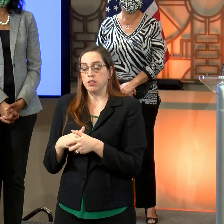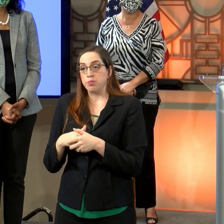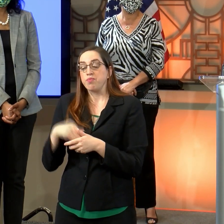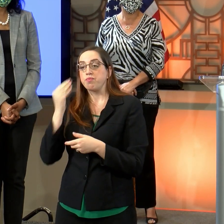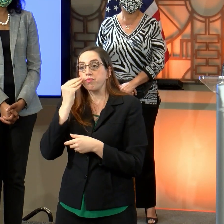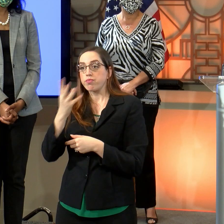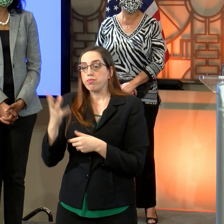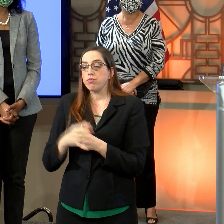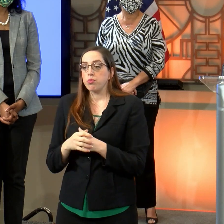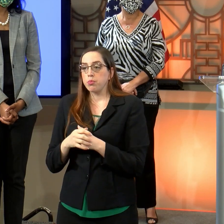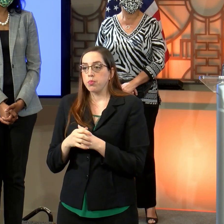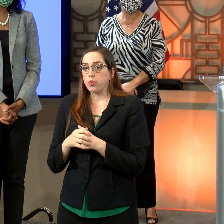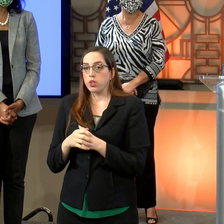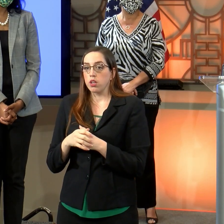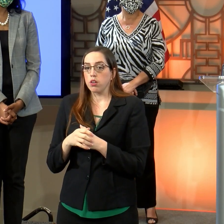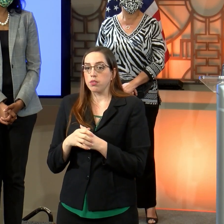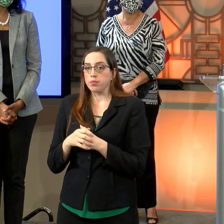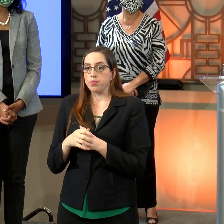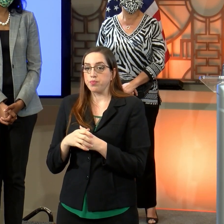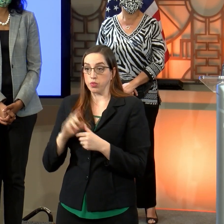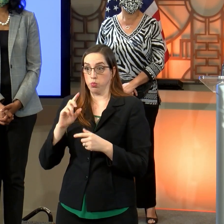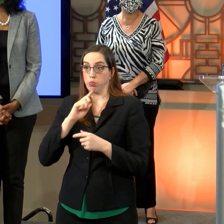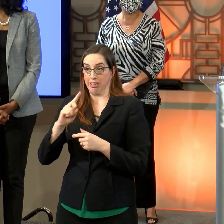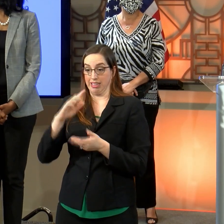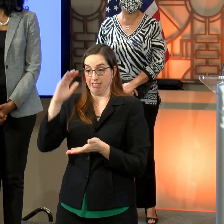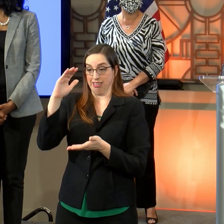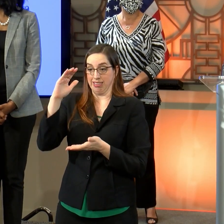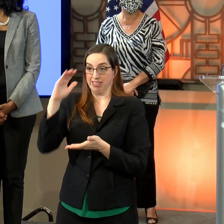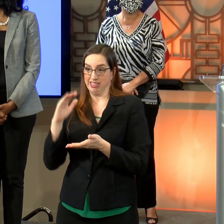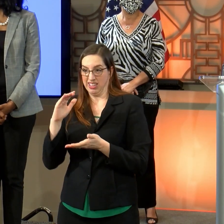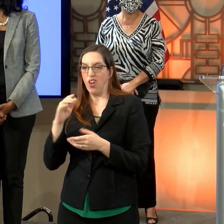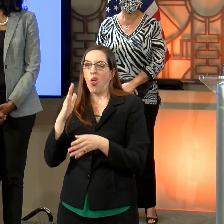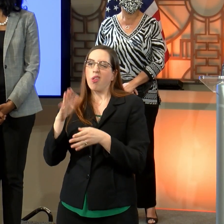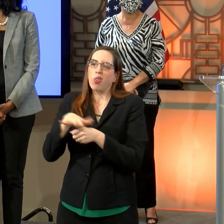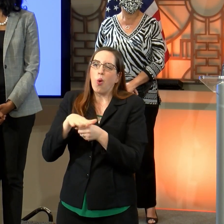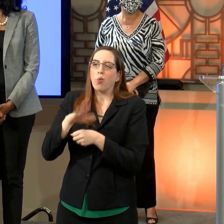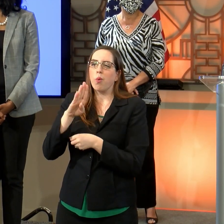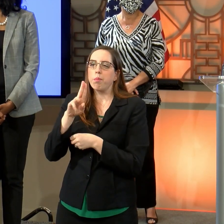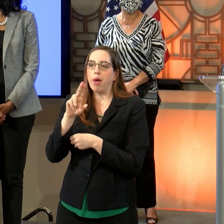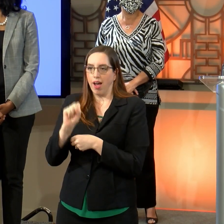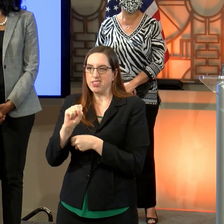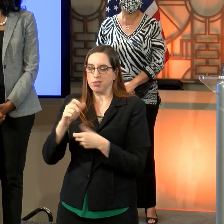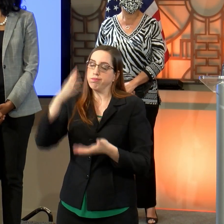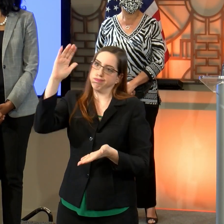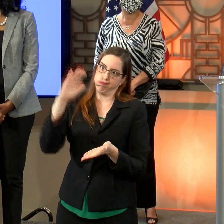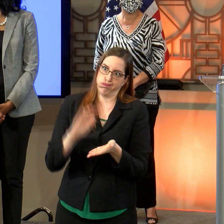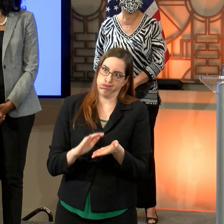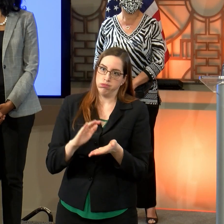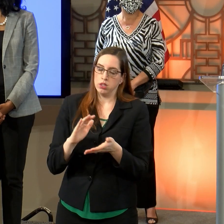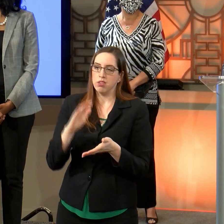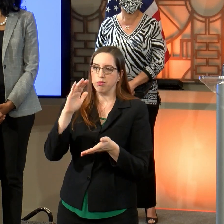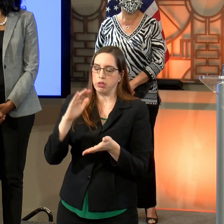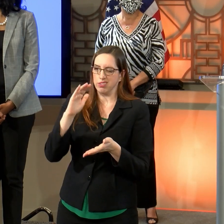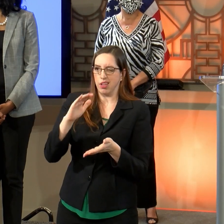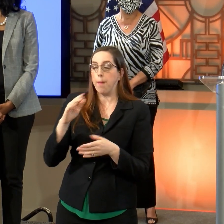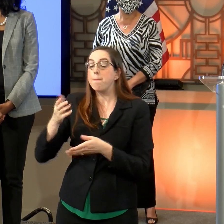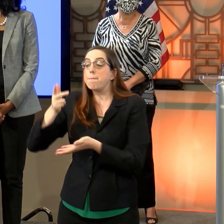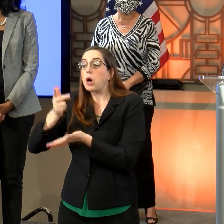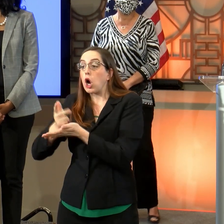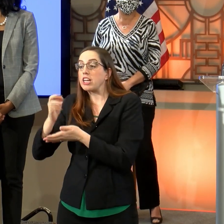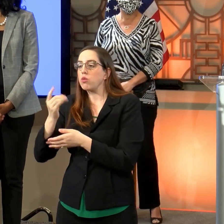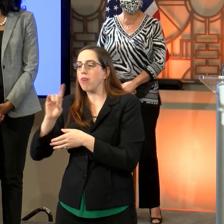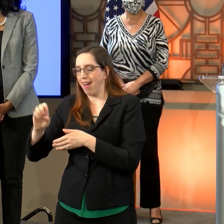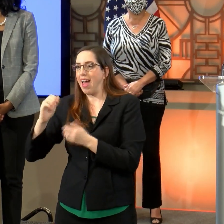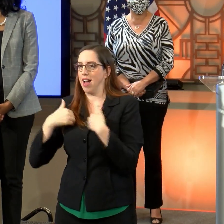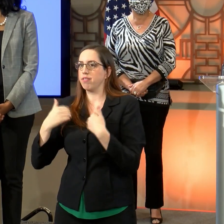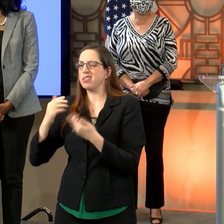you know, the smallest decline in our ridership is on the local bus. The largest decline is on the park and rides. And so